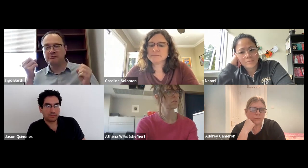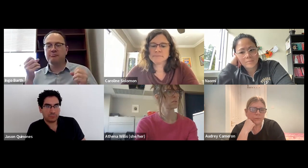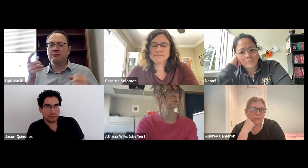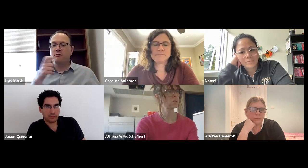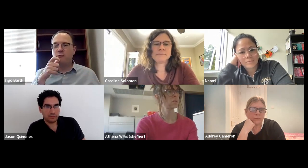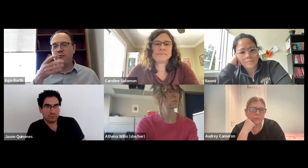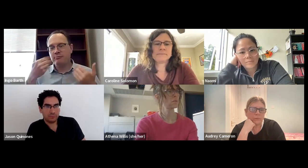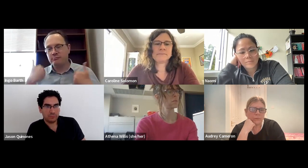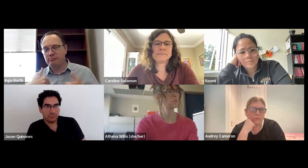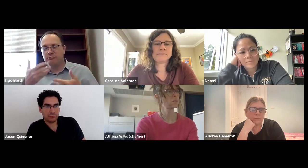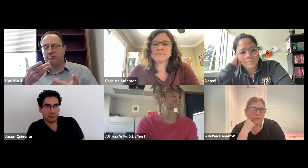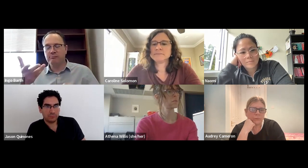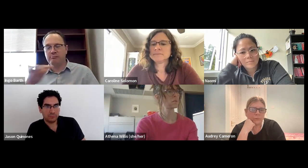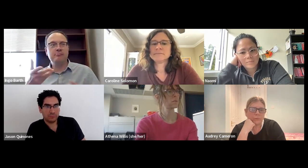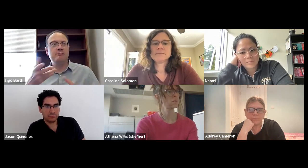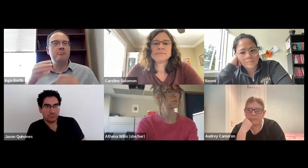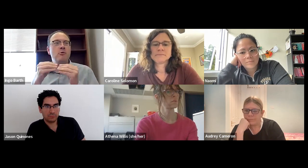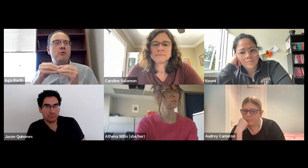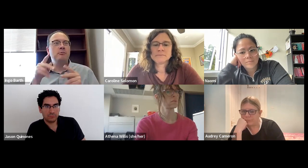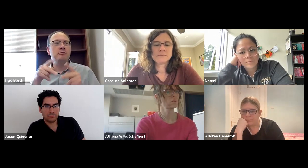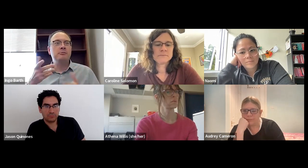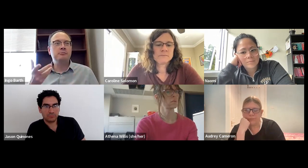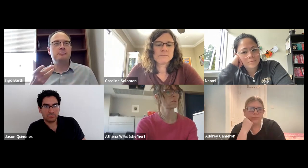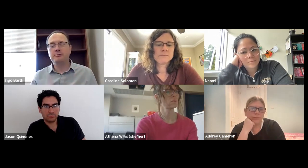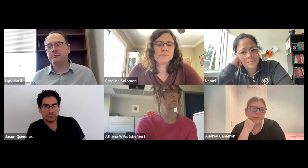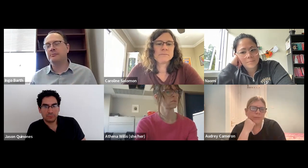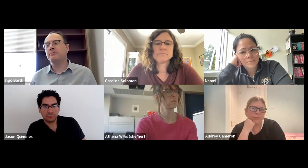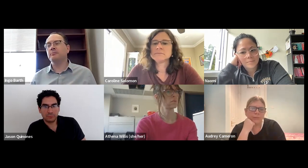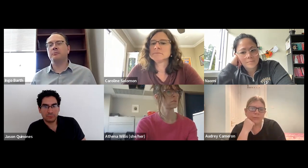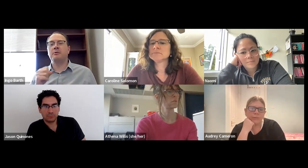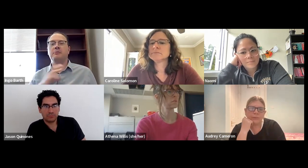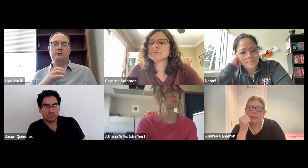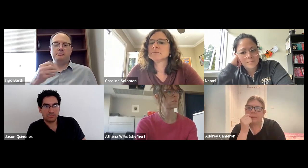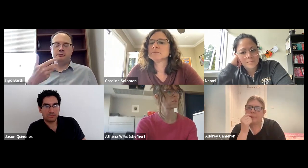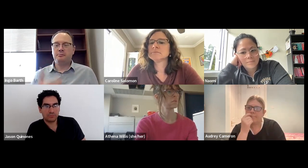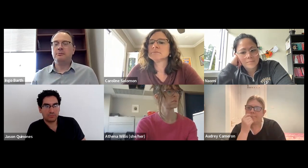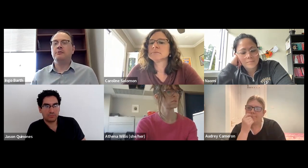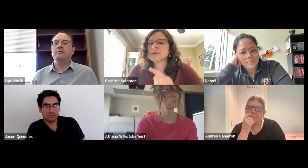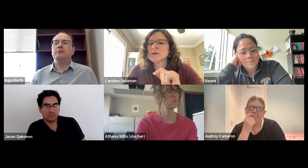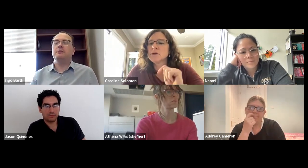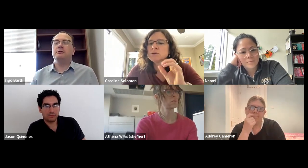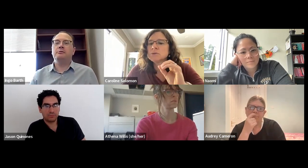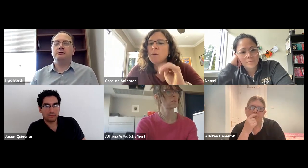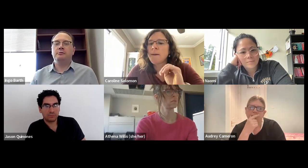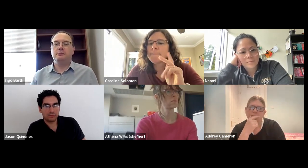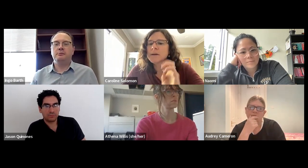or share any ideas or signs, share about who they are. I see that there are more participants on the list than who are on